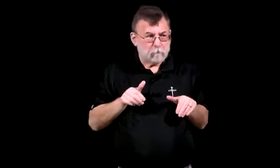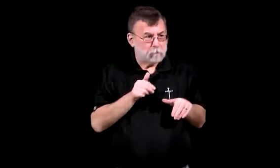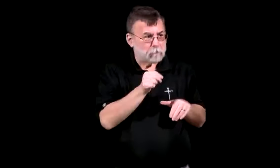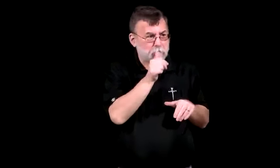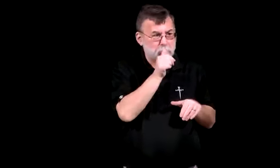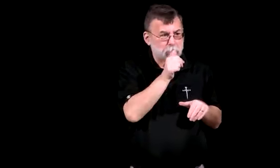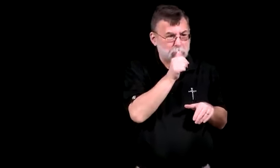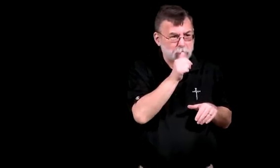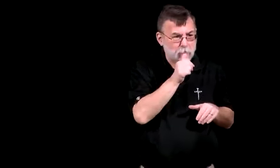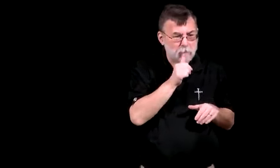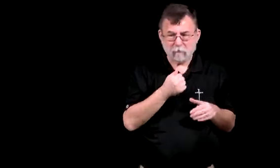Don't be shy.